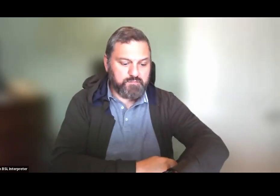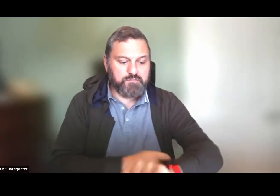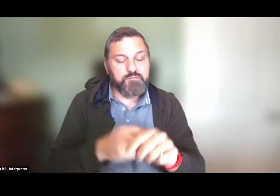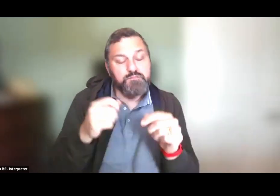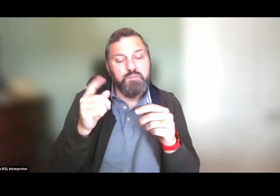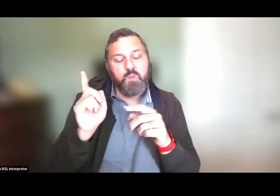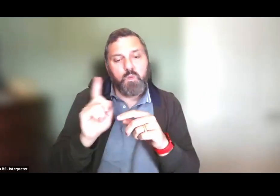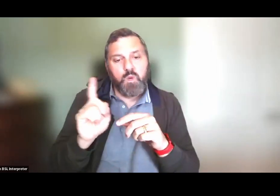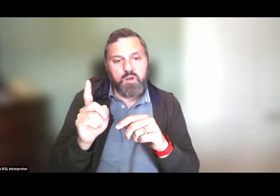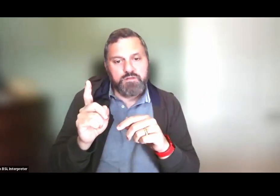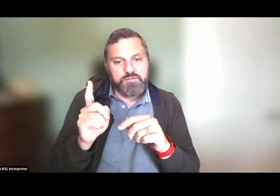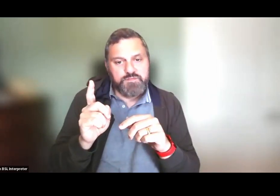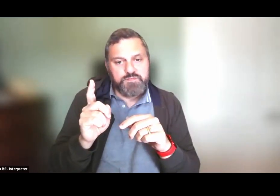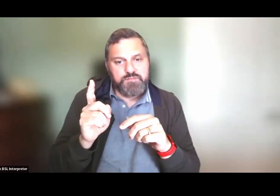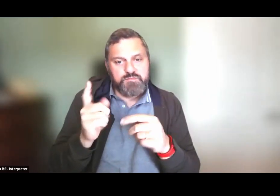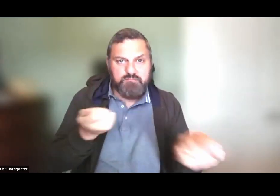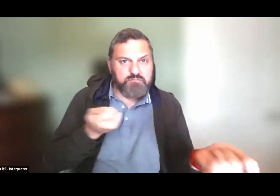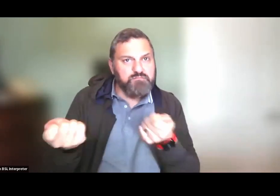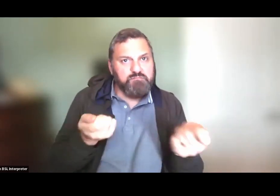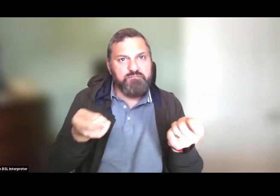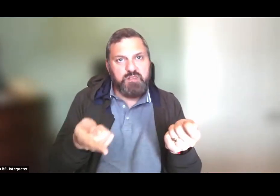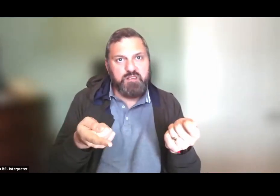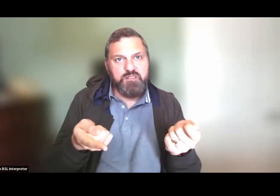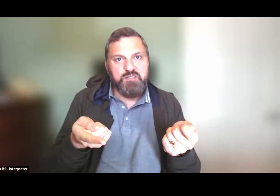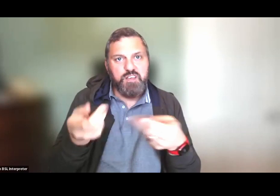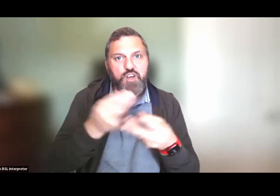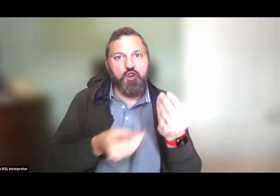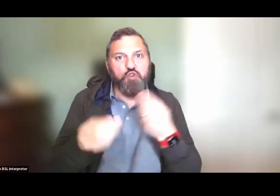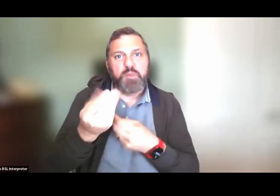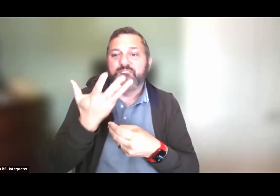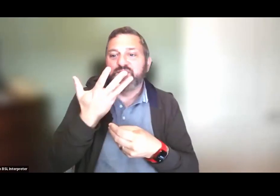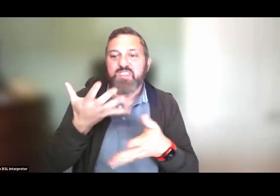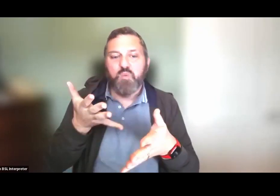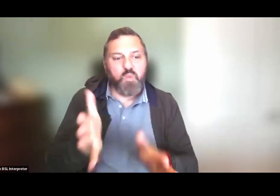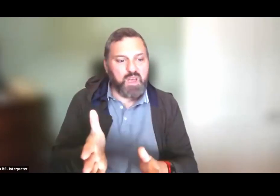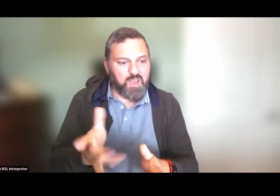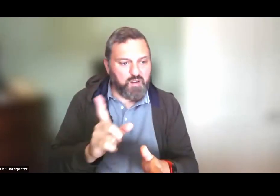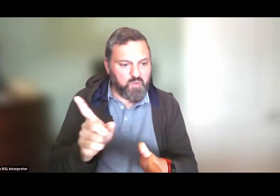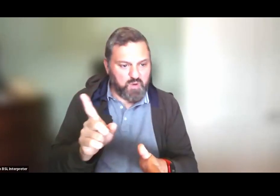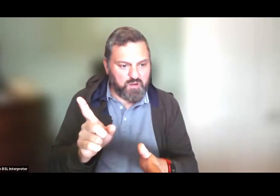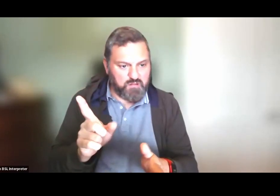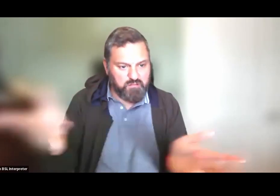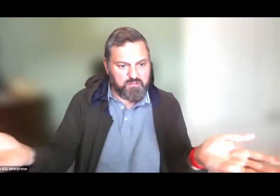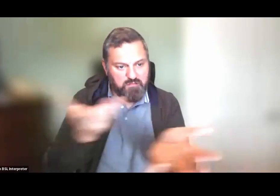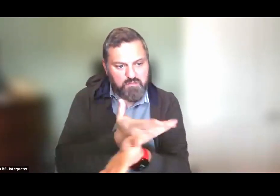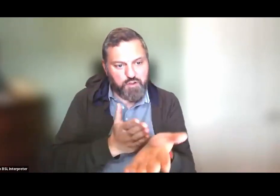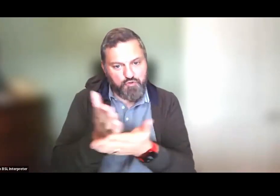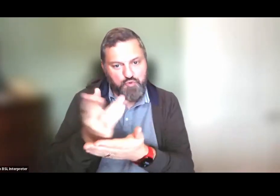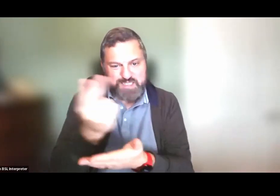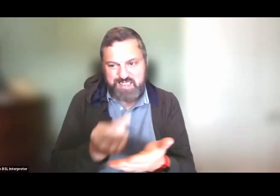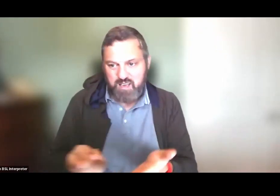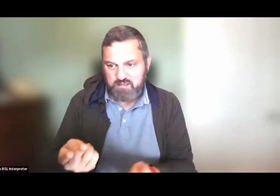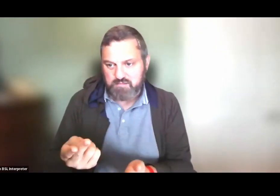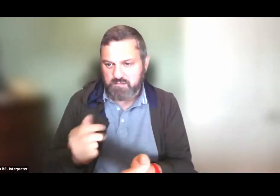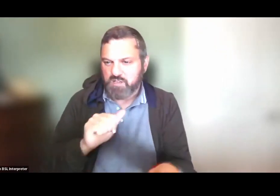what direction would we want to steward the economy in? And the 5th way is to create the economy to be distributive by design, because we